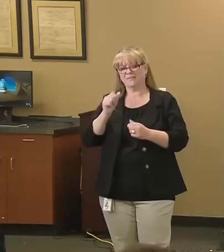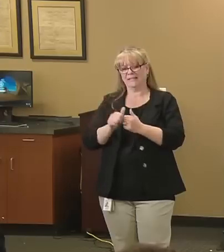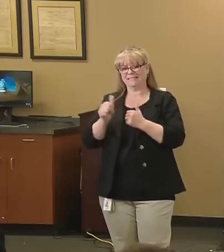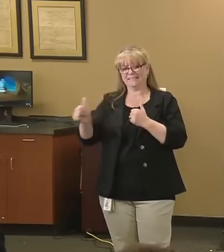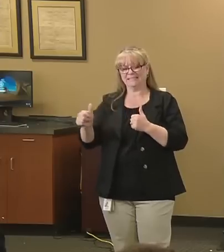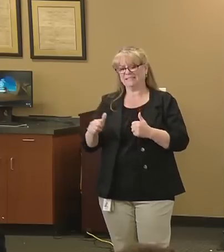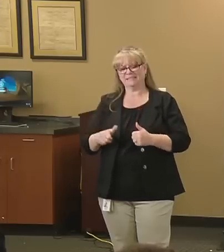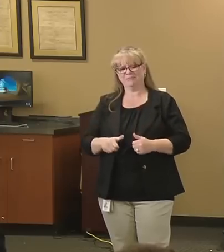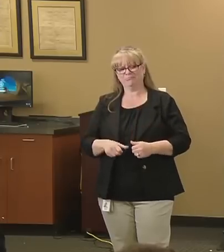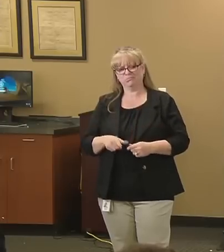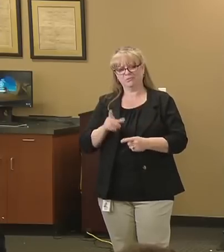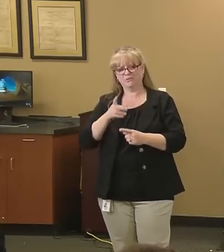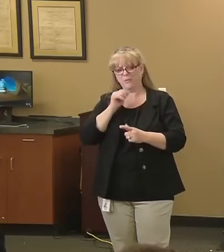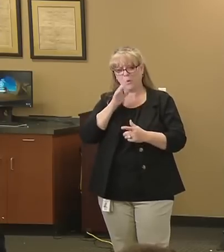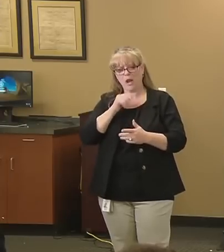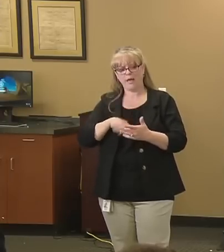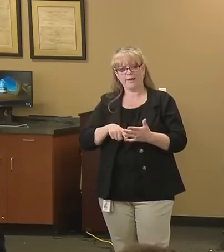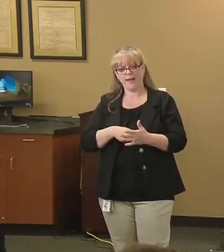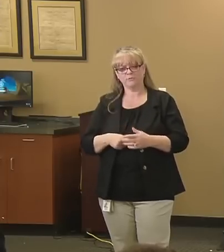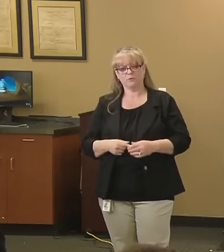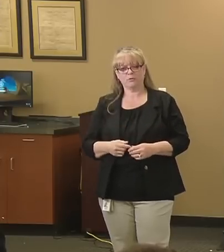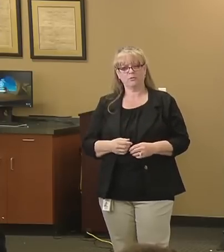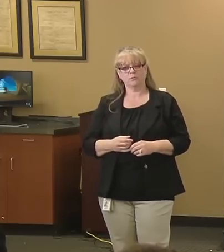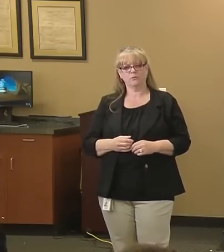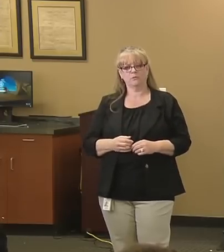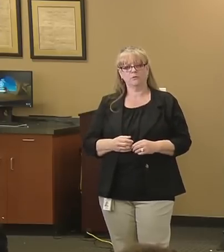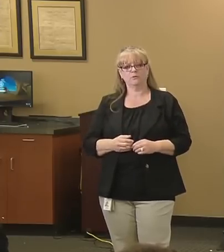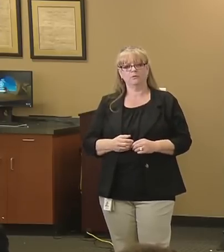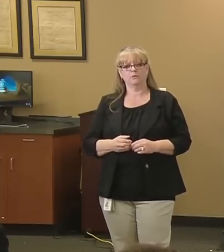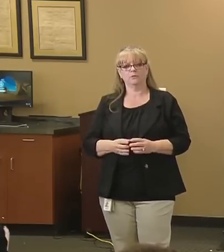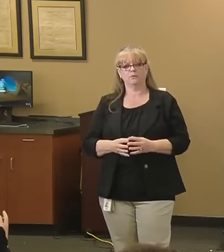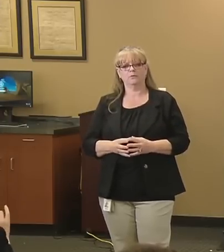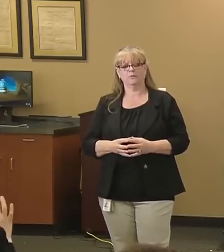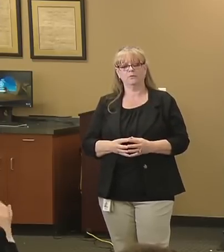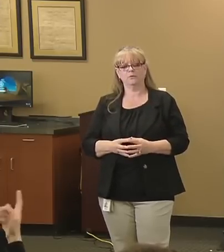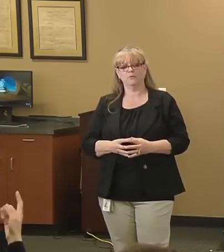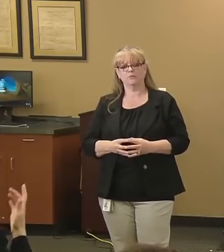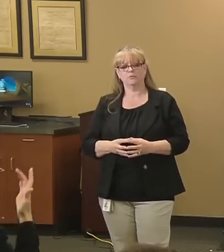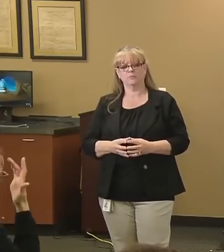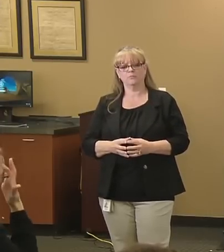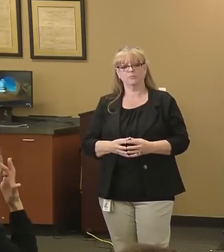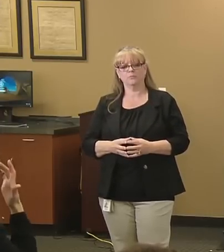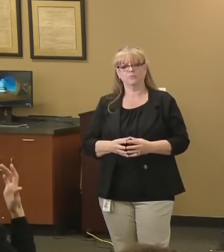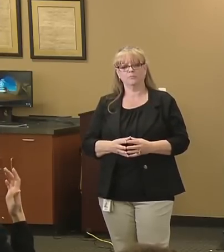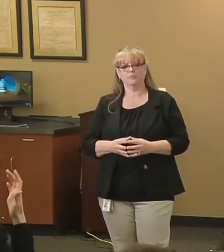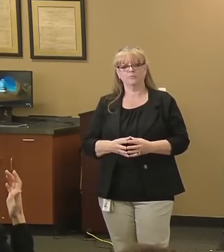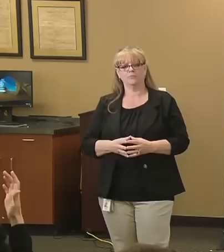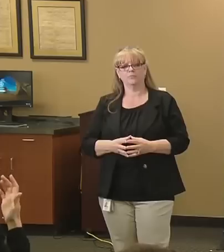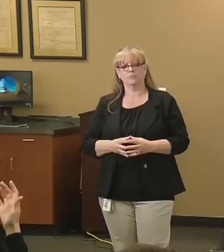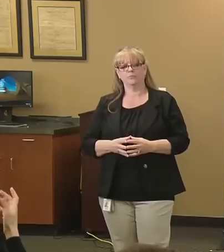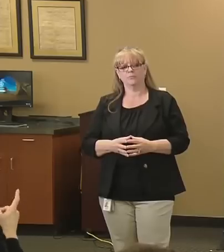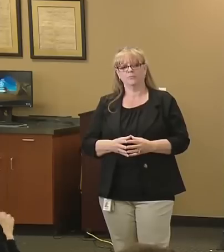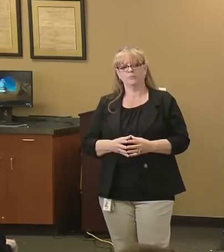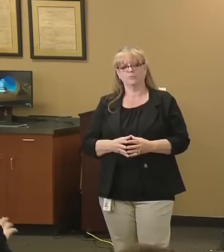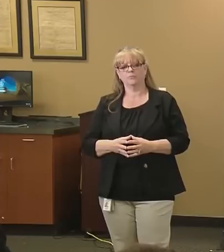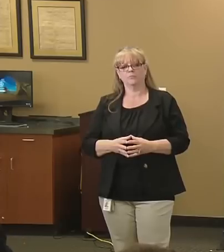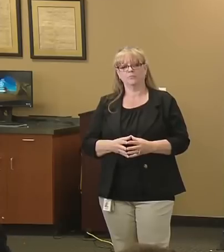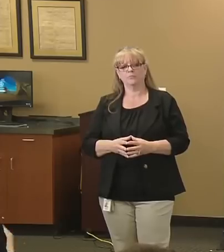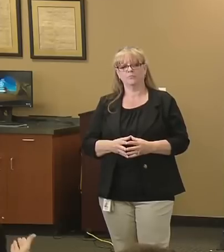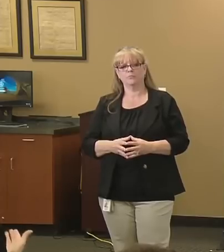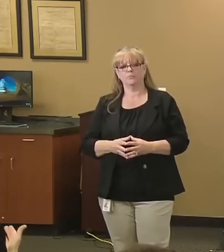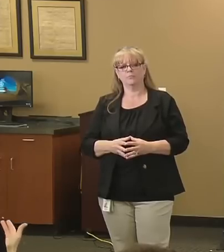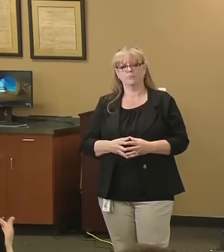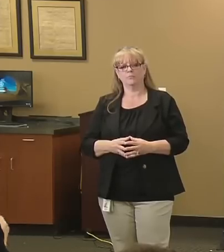we sit shoulder to shoulder with fellow reporters, print reporters, radio, television. We're 6 feet apart. They actually have assigned seating